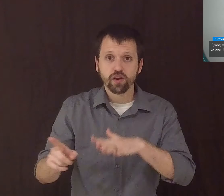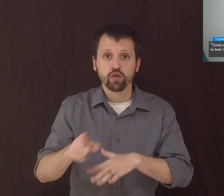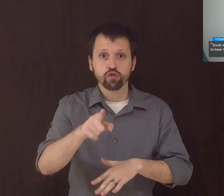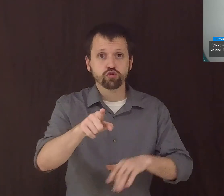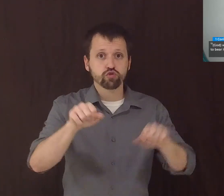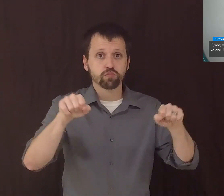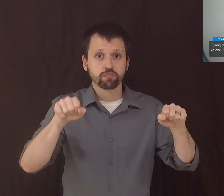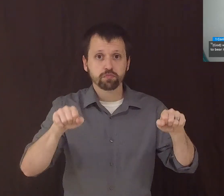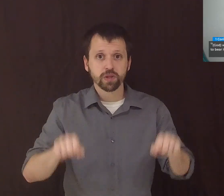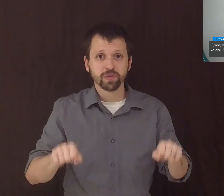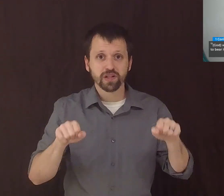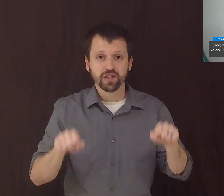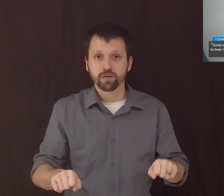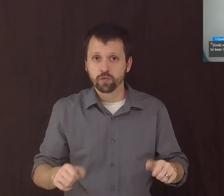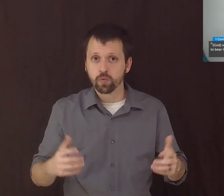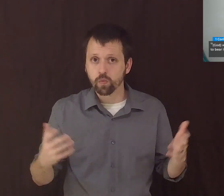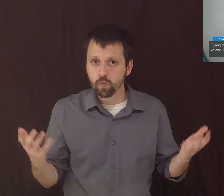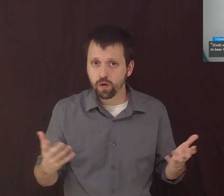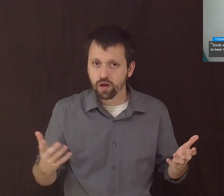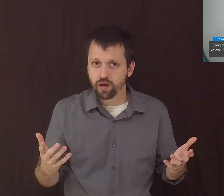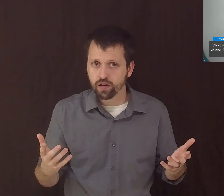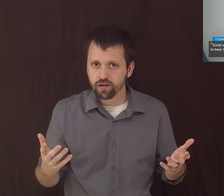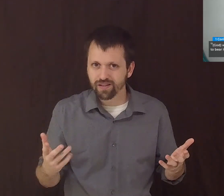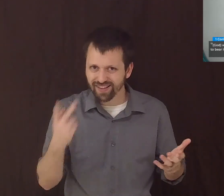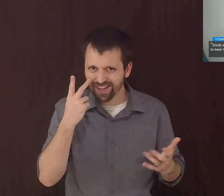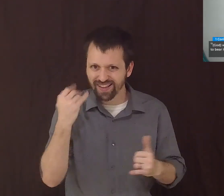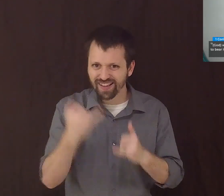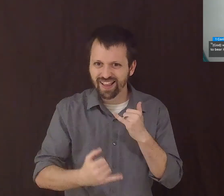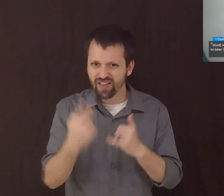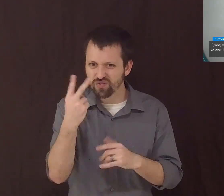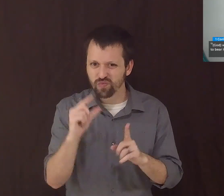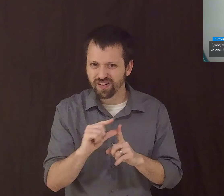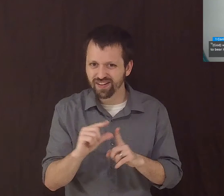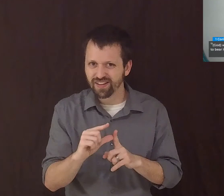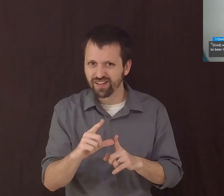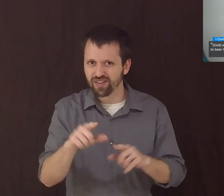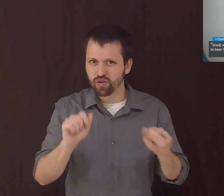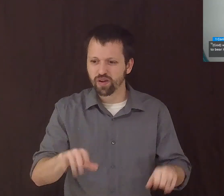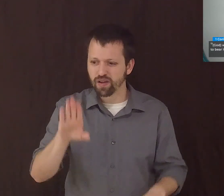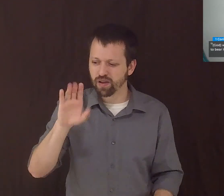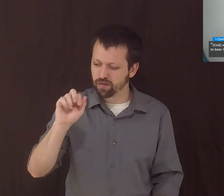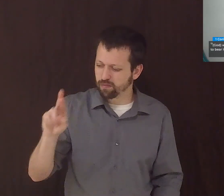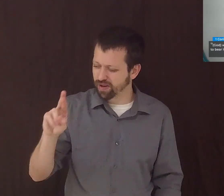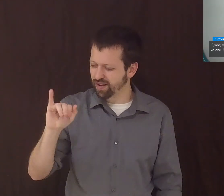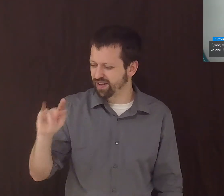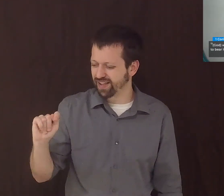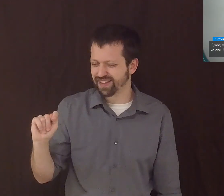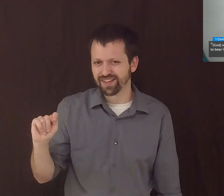that you may be able to, and what's the last two words there? You see it? That you may be able to bear